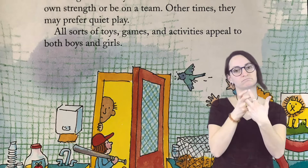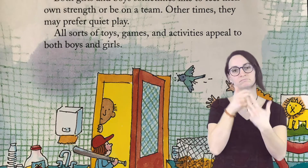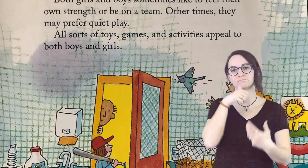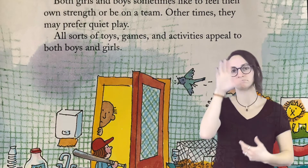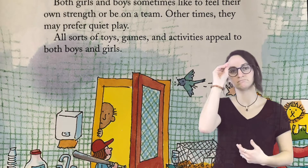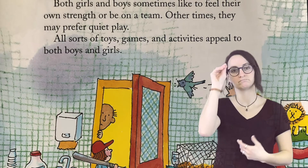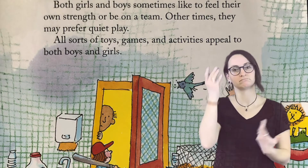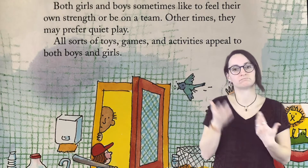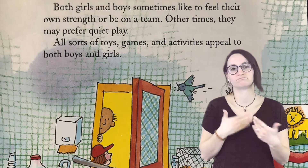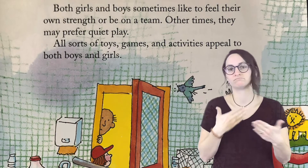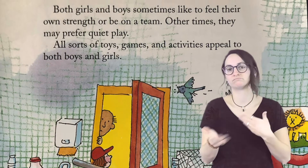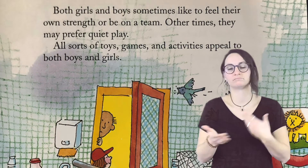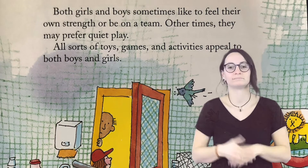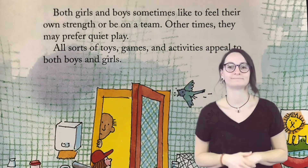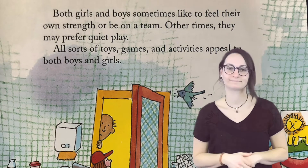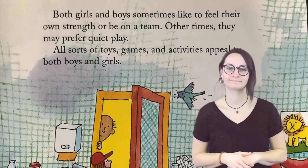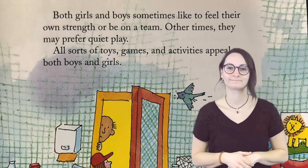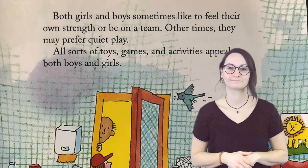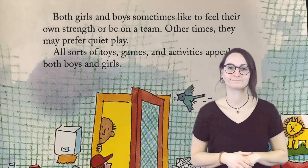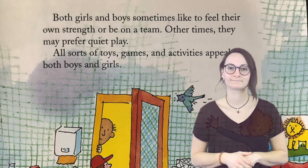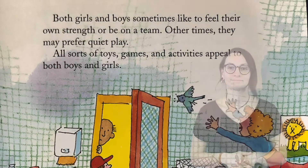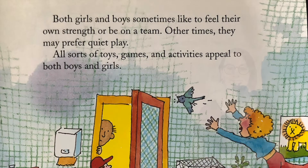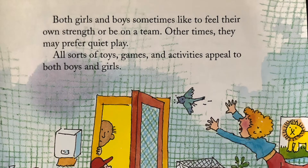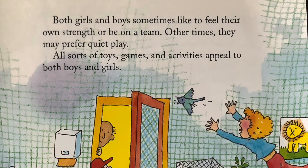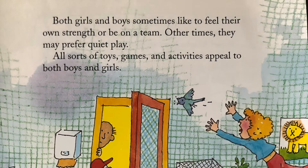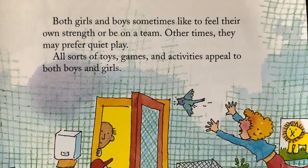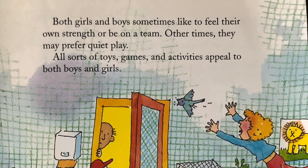both boys and girls.